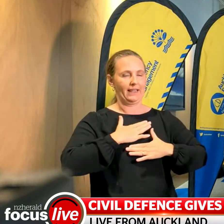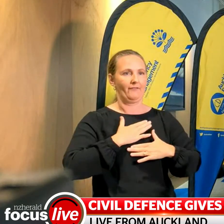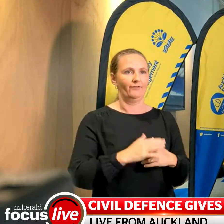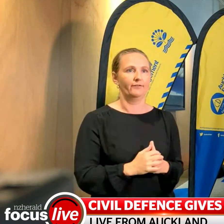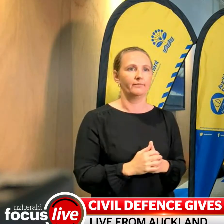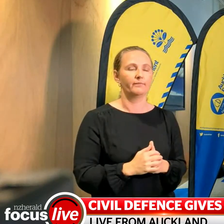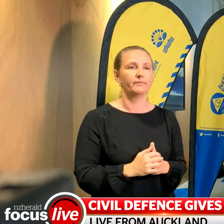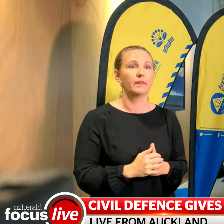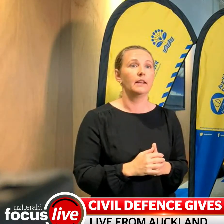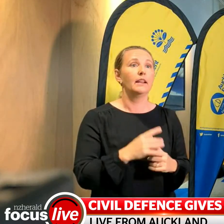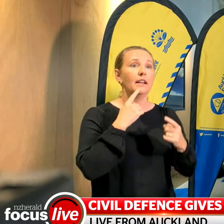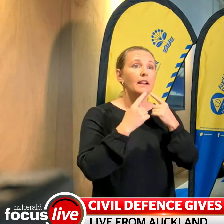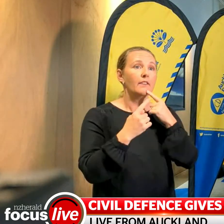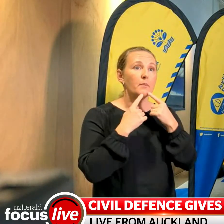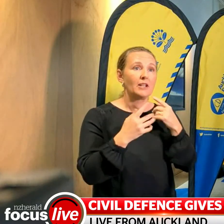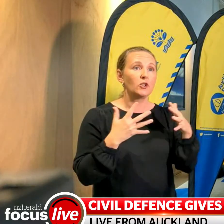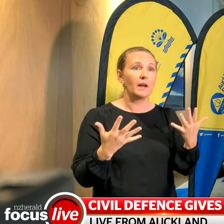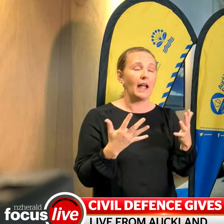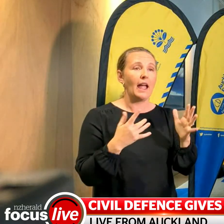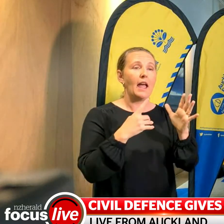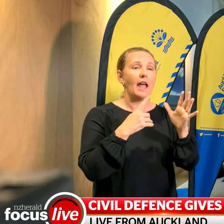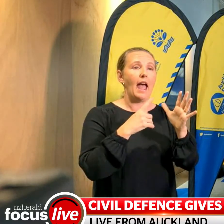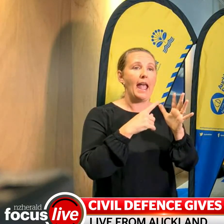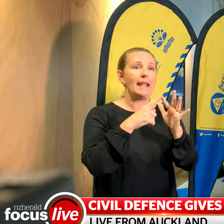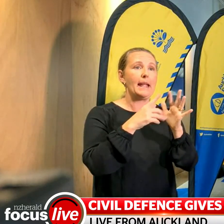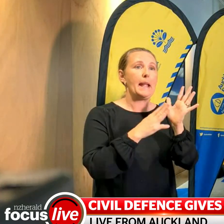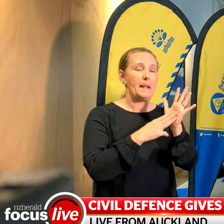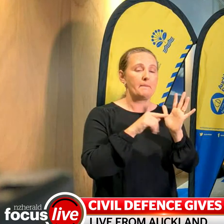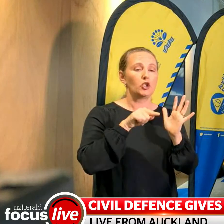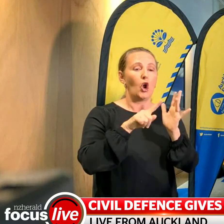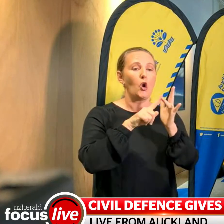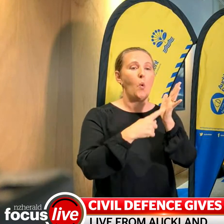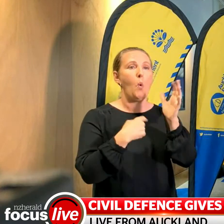safe. And that's available at aem.org.nz.